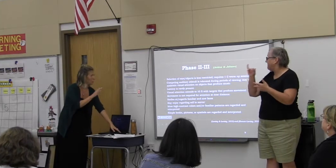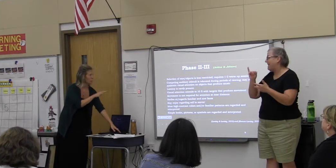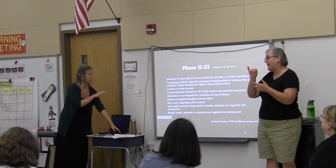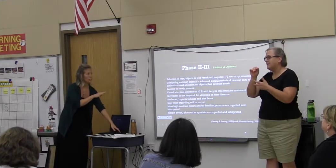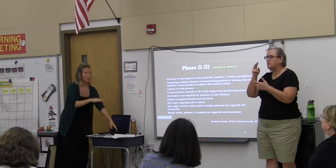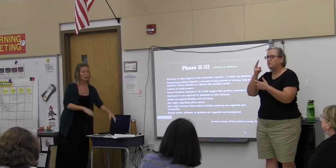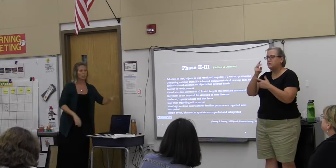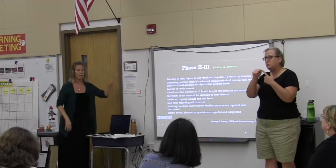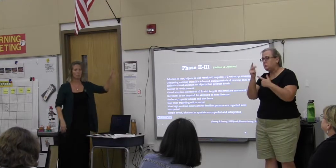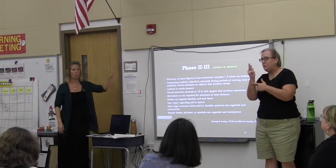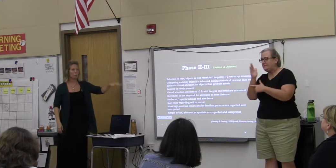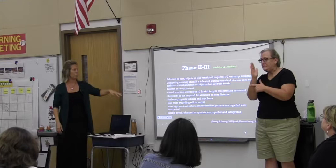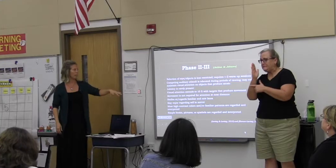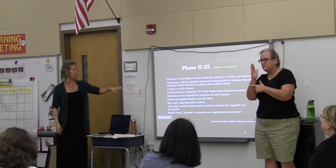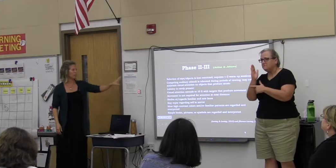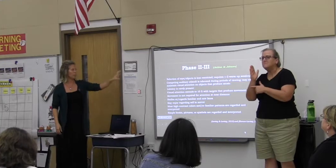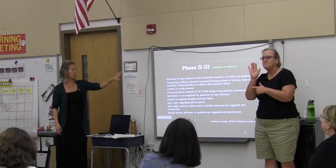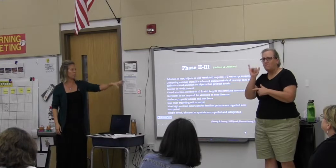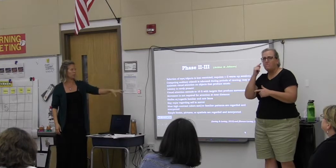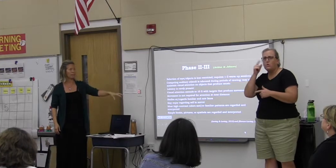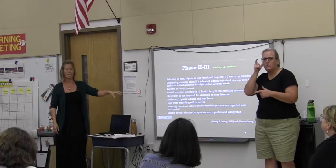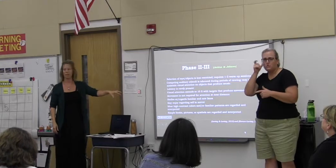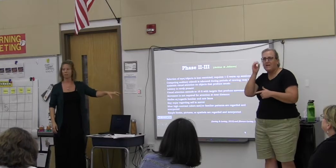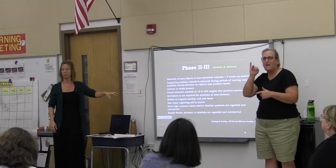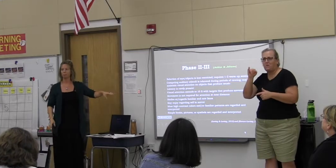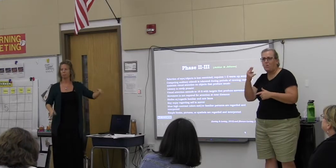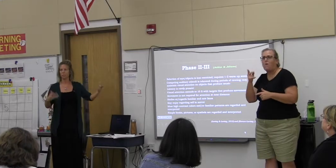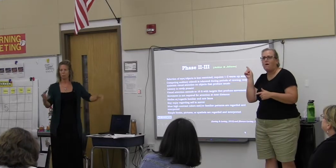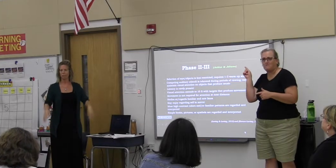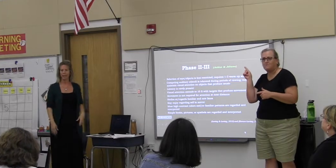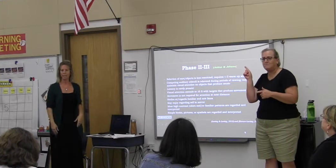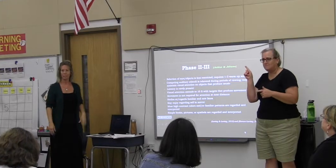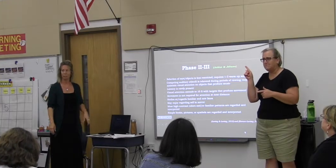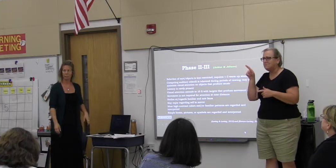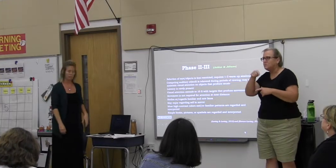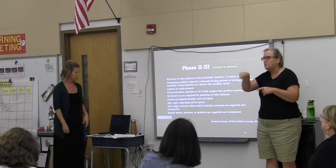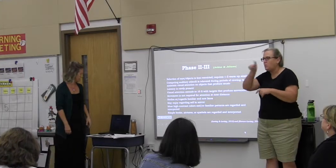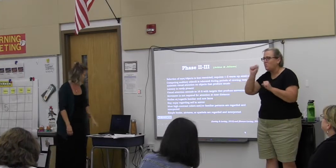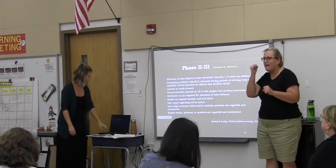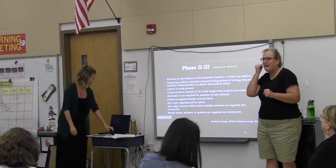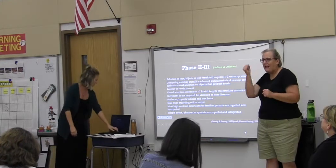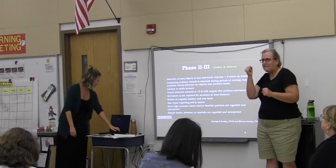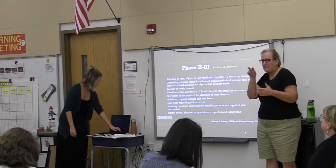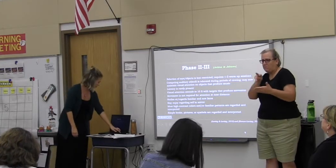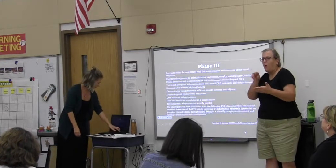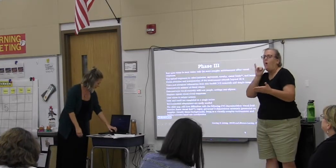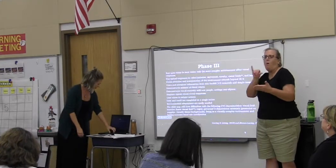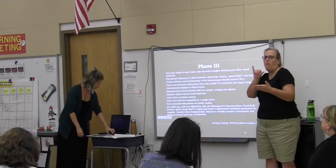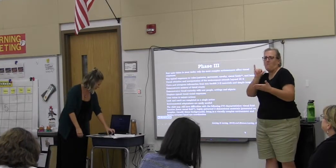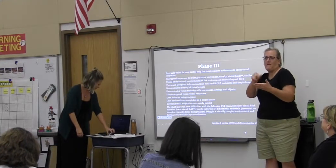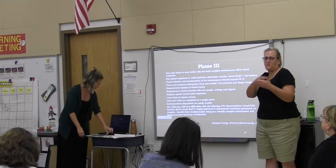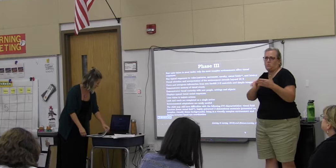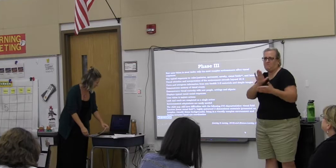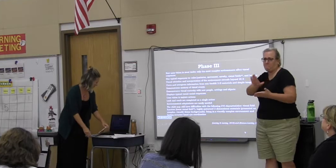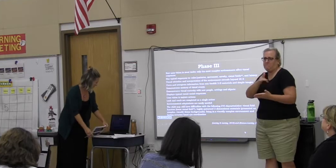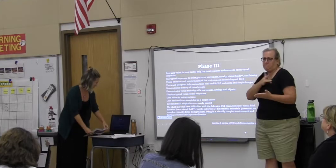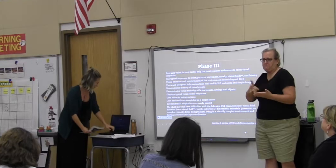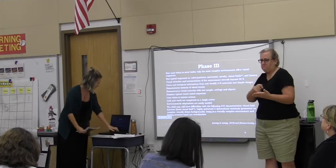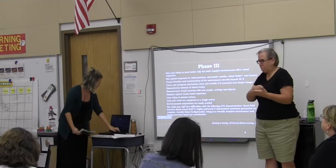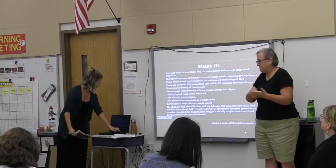Same thing with Jaden and Johan. I put them right here so you can kind of, get out of here for these little ones.